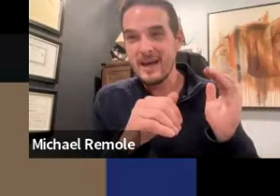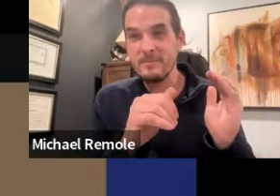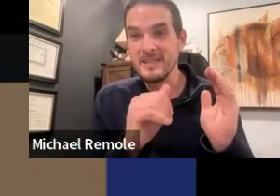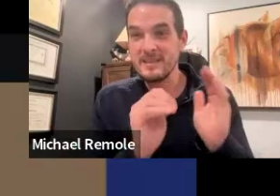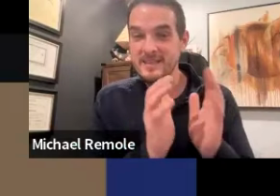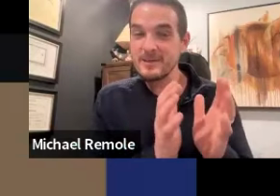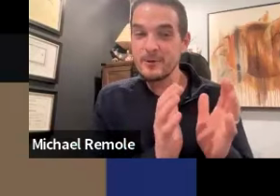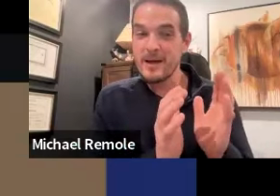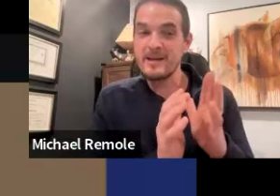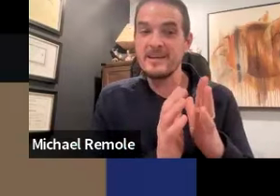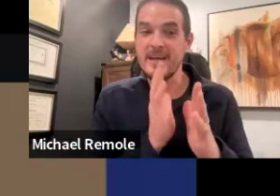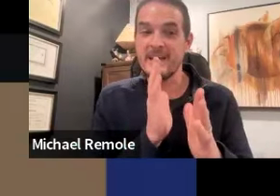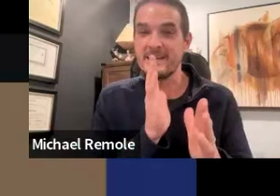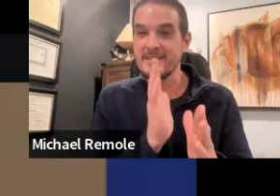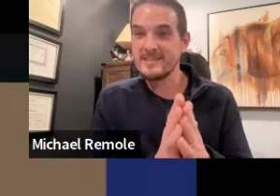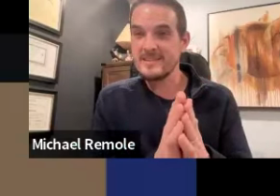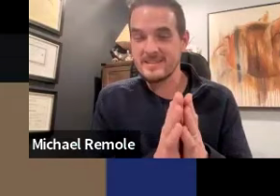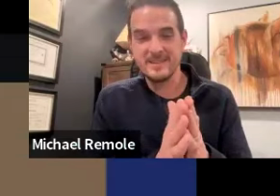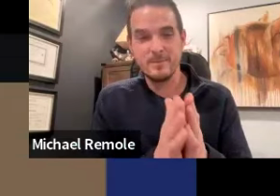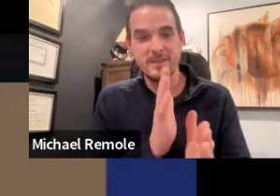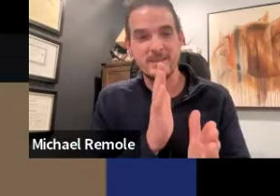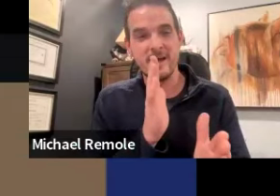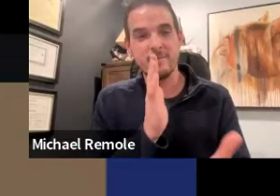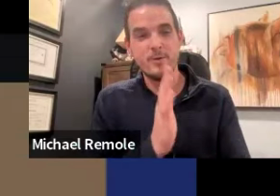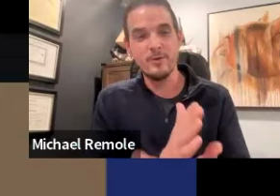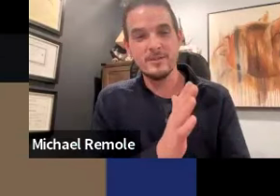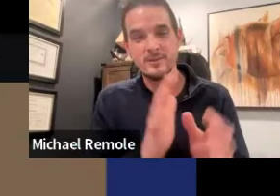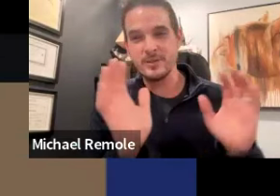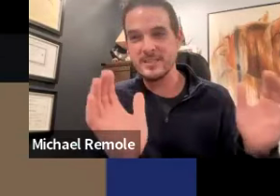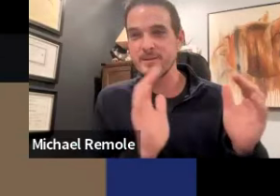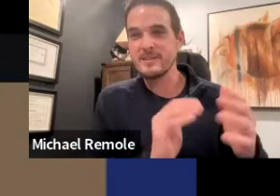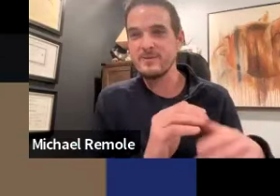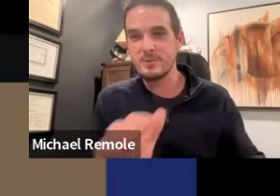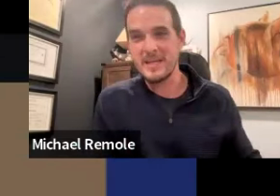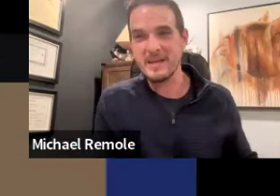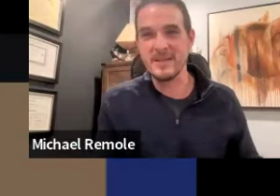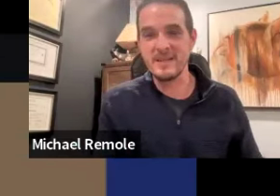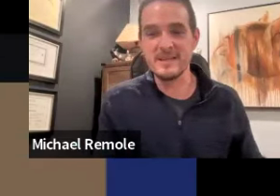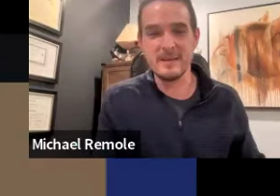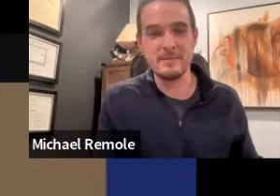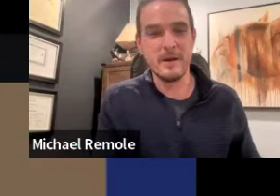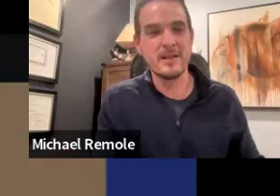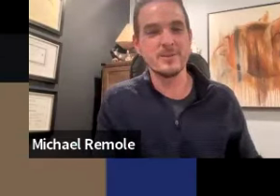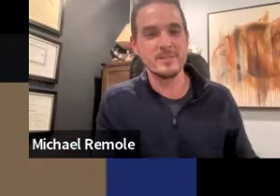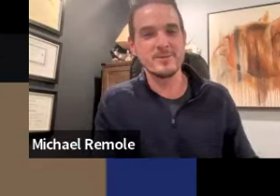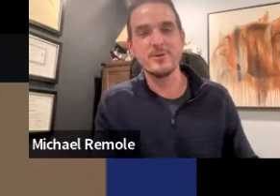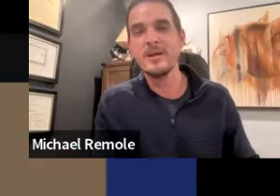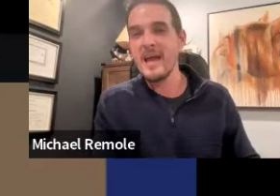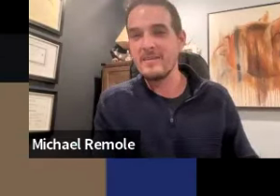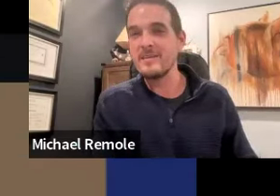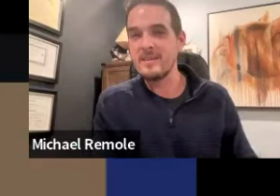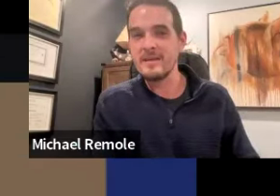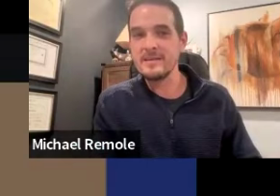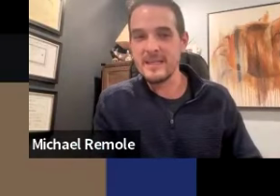child, then this little guy, and a 6 month there's a 6 months difference between him and the biological